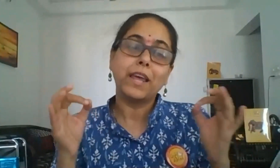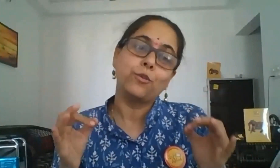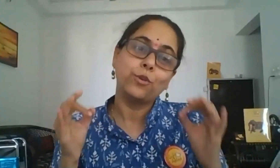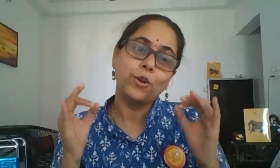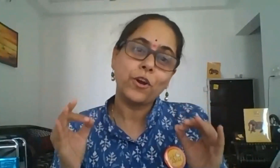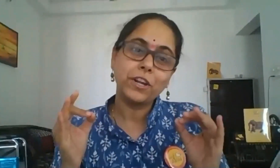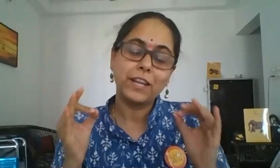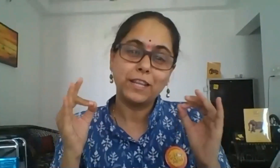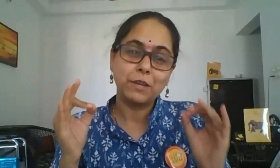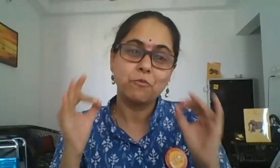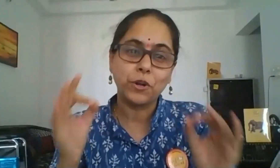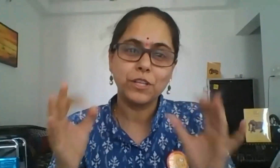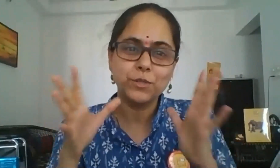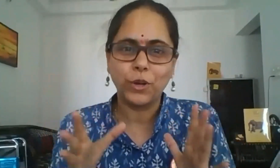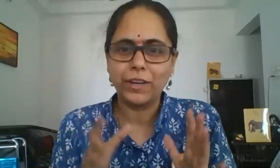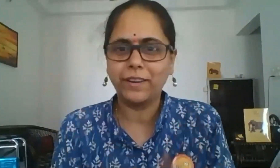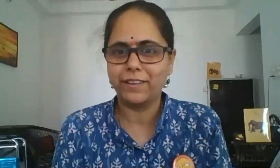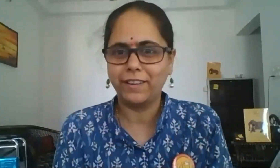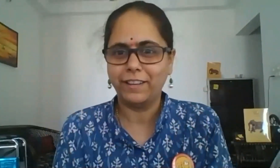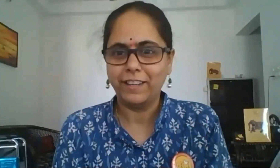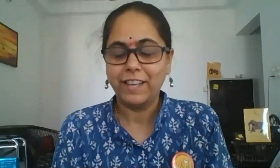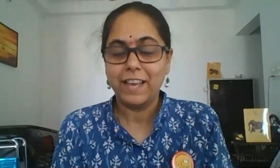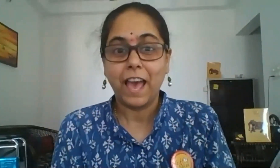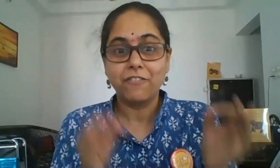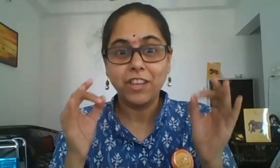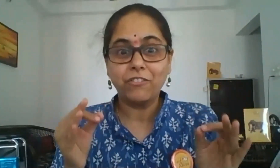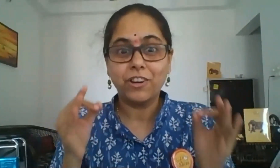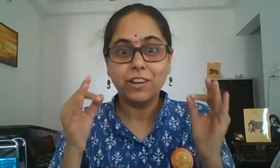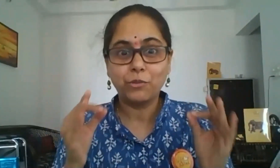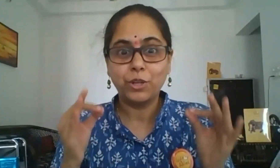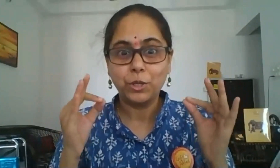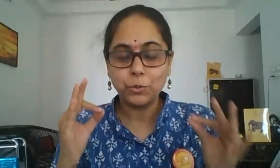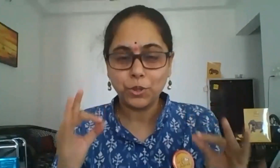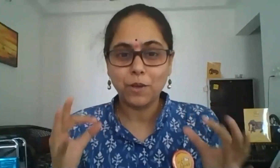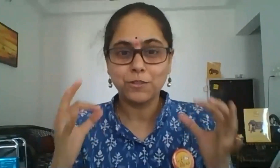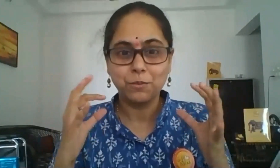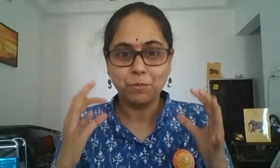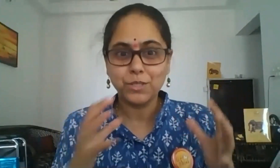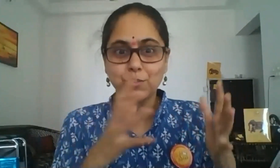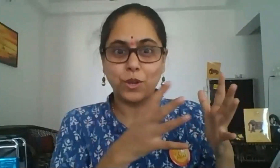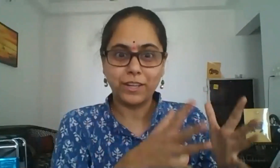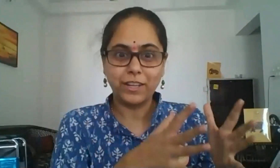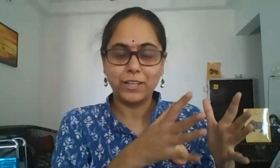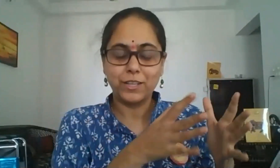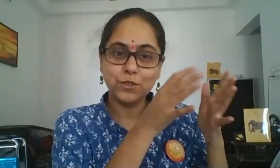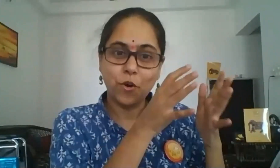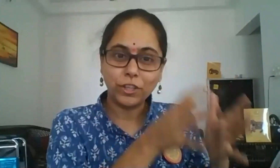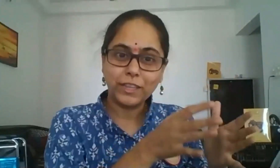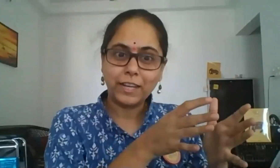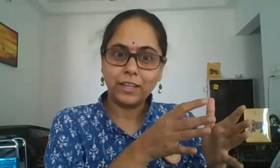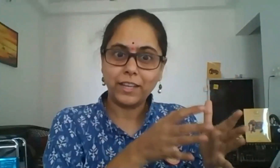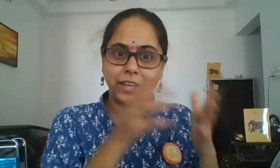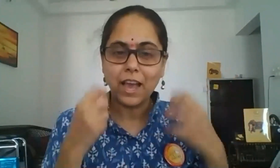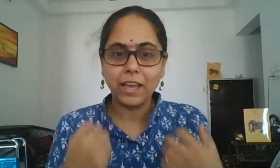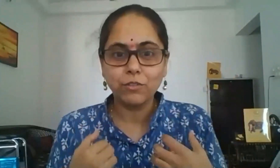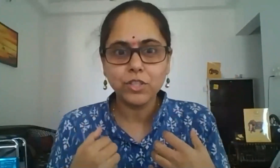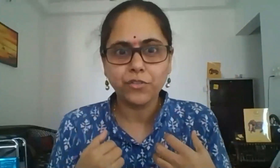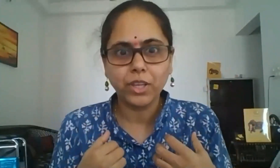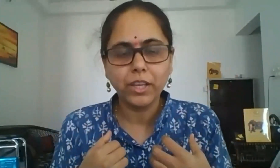could not tell them what is volunteering. Having worked with 2000 plus volunteers, on that day I was feeling, how